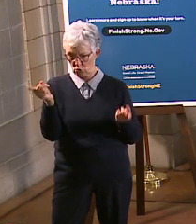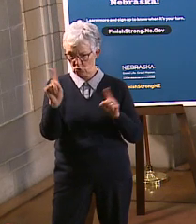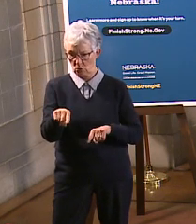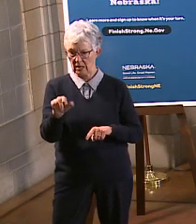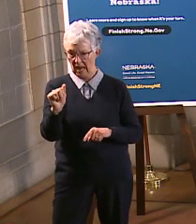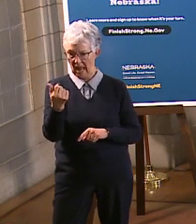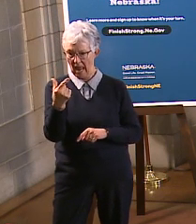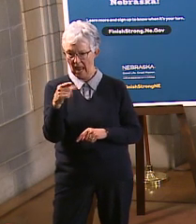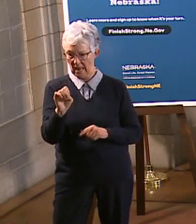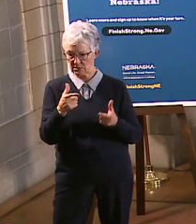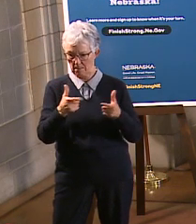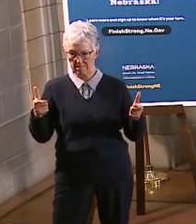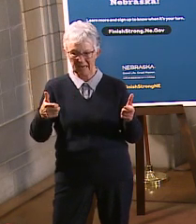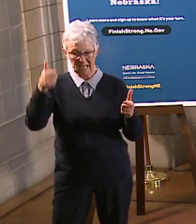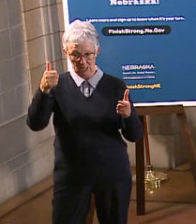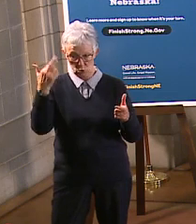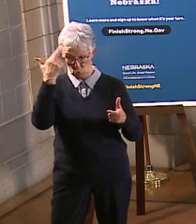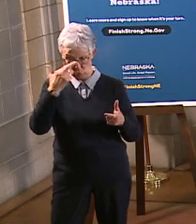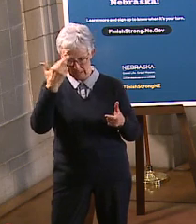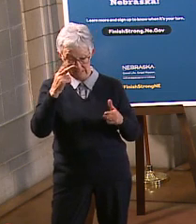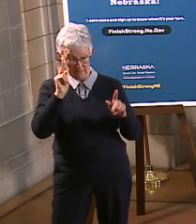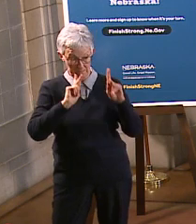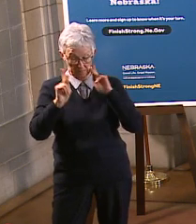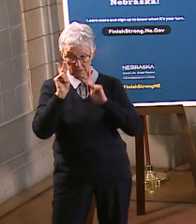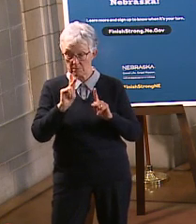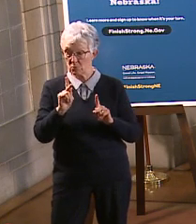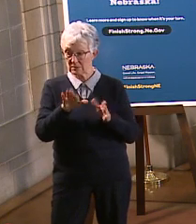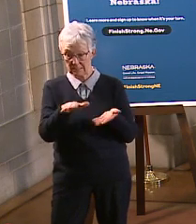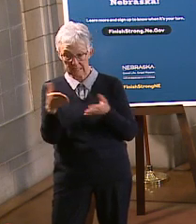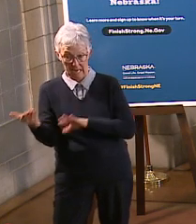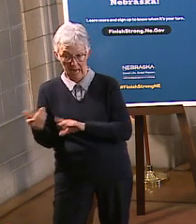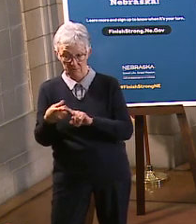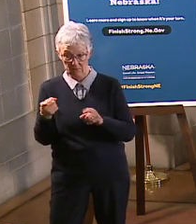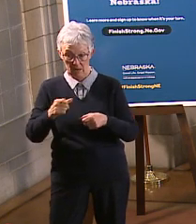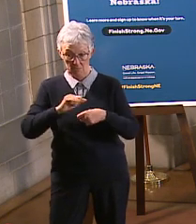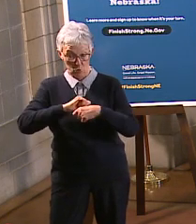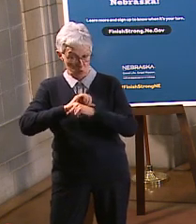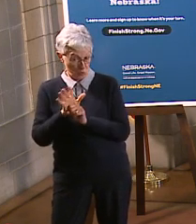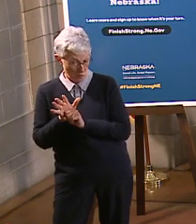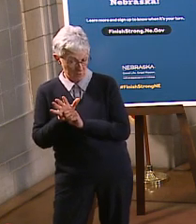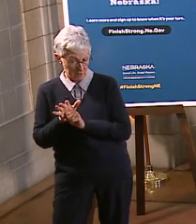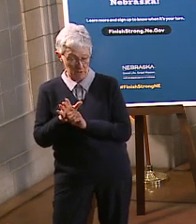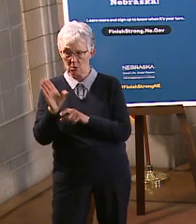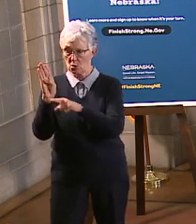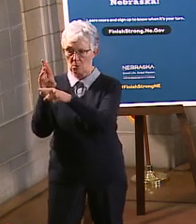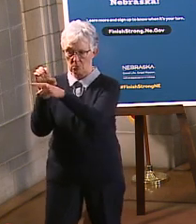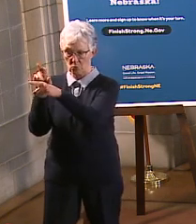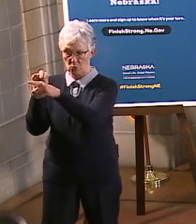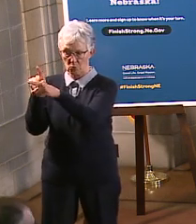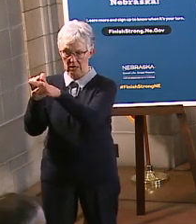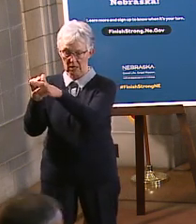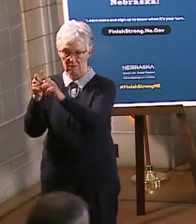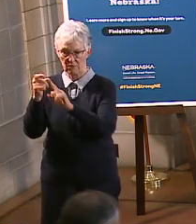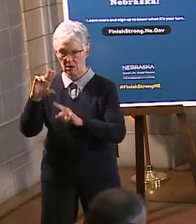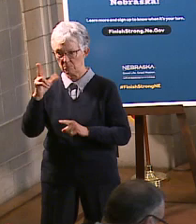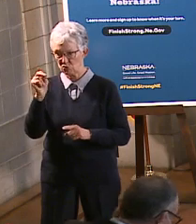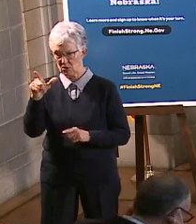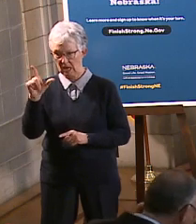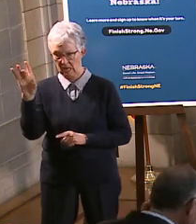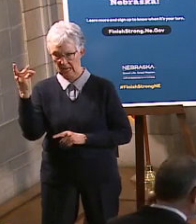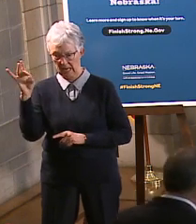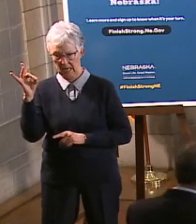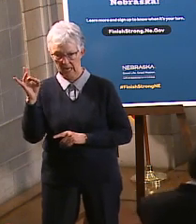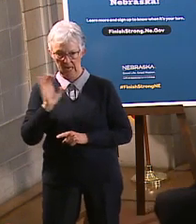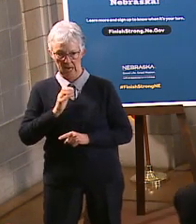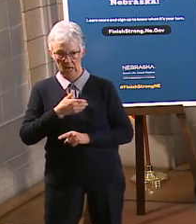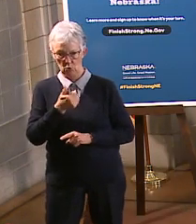single biggest reason that people are dying from coronavirus? Sure. And I'm sorry, who was that again? Brent from Channel 8. Brent from Channel 8 would like Dr. Antone to come up, and as the Chief